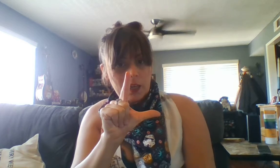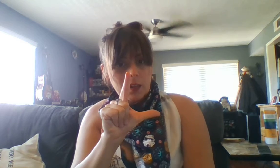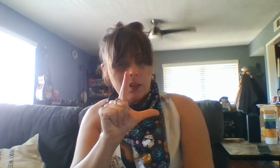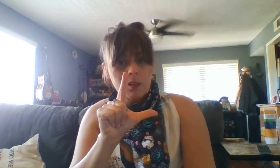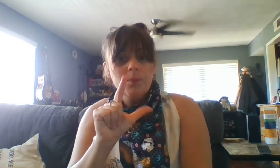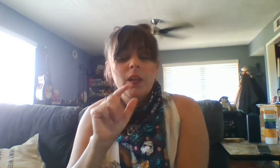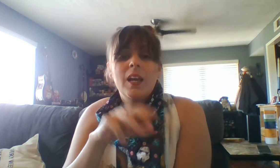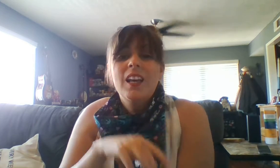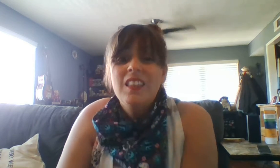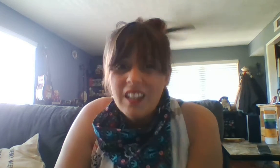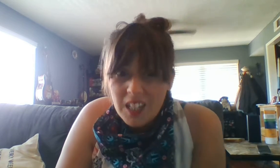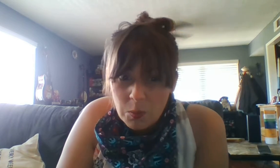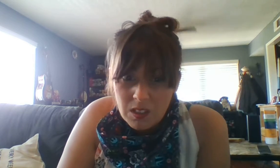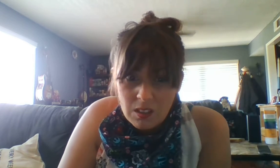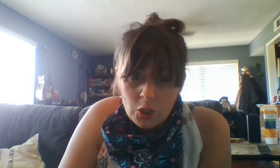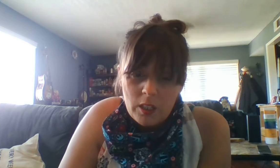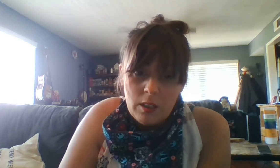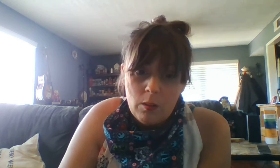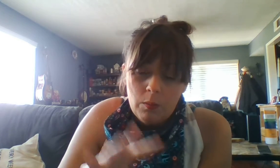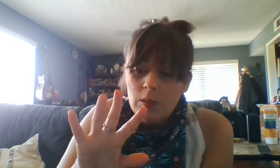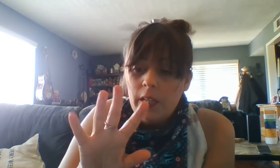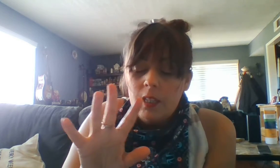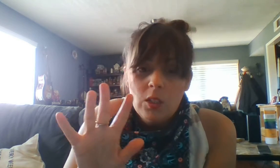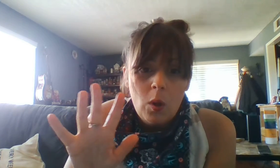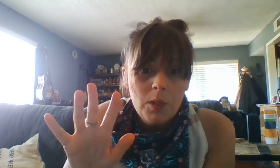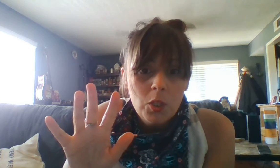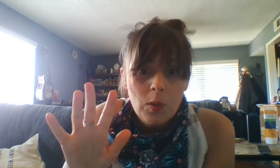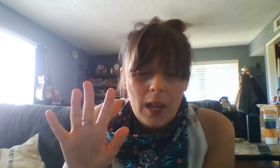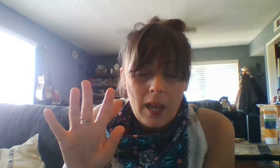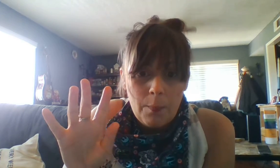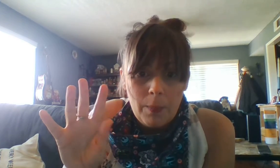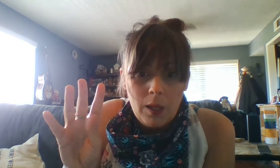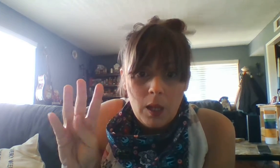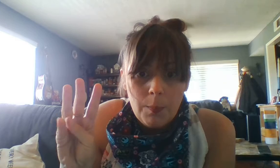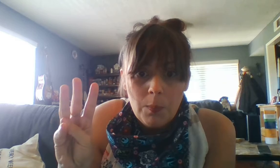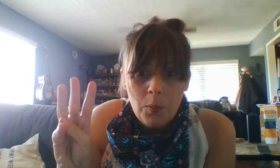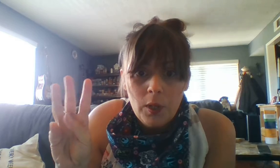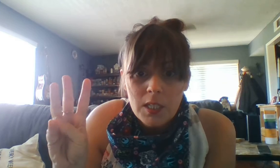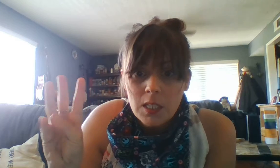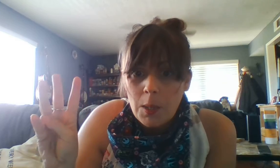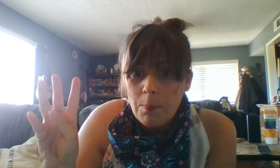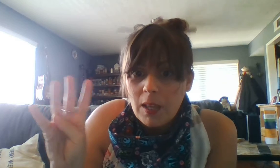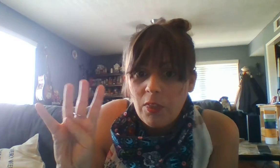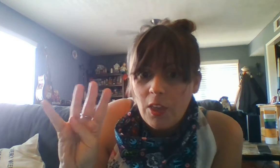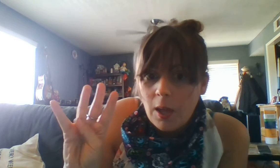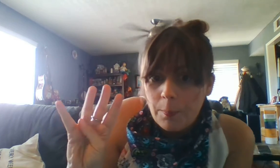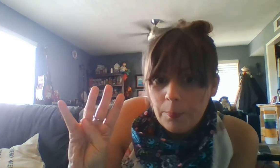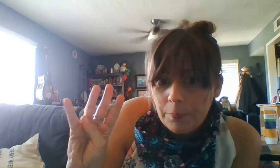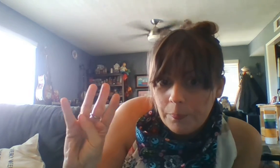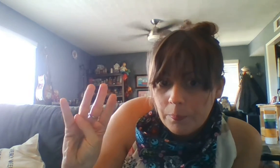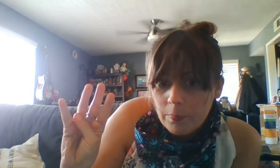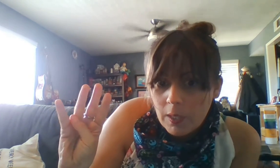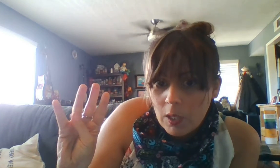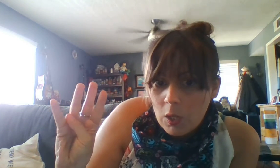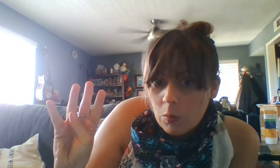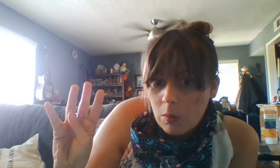L. The next one's a little tricky though. Okay, so I'm gonna do an M. I'm gonna put my thumb